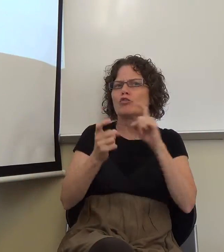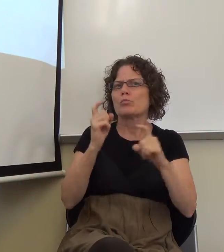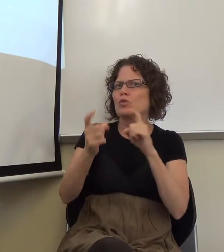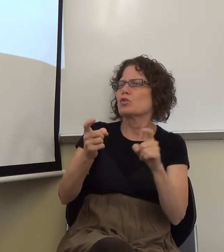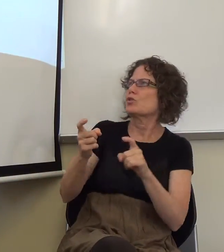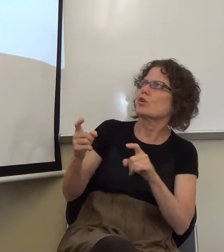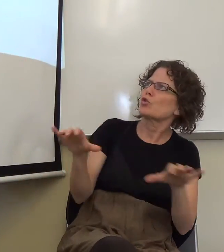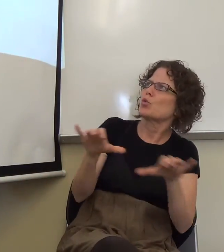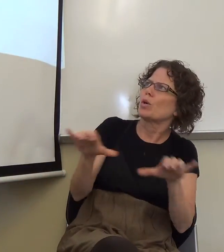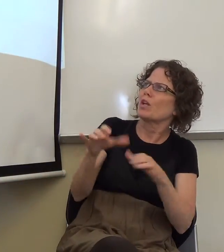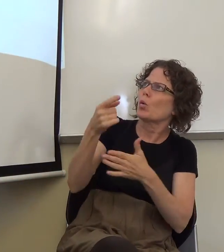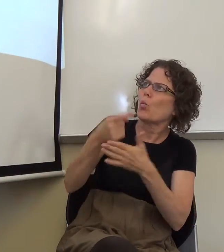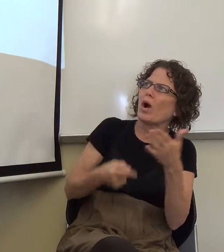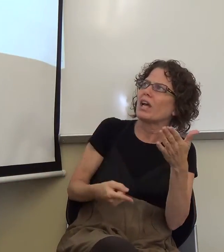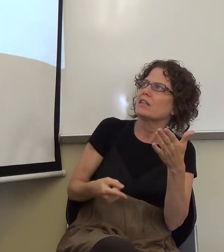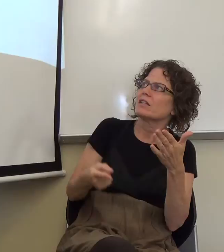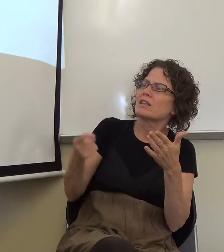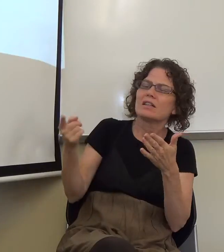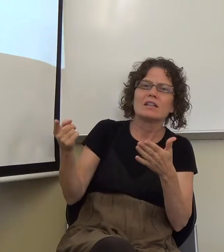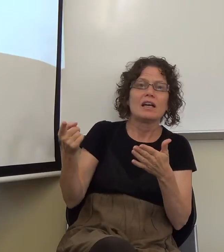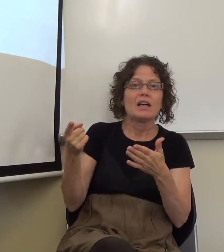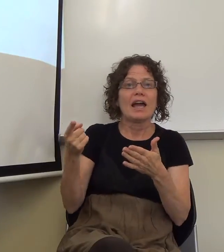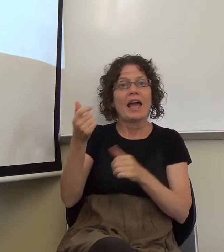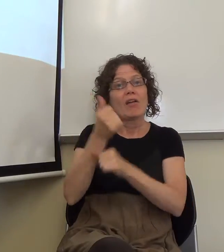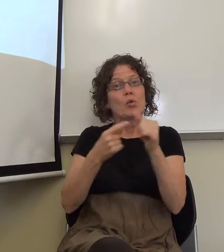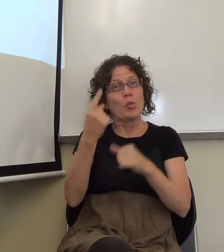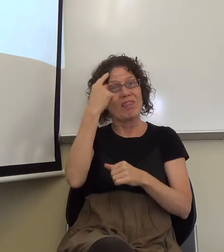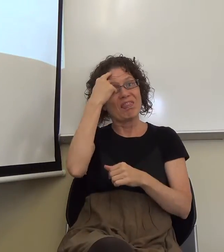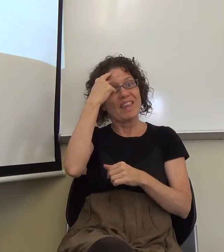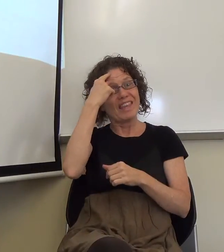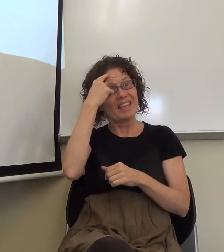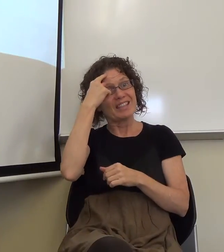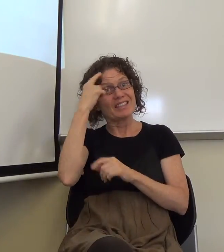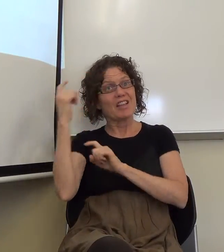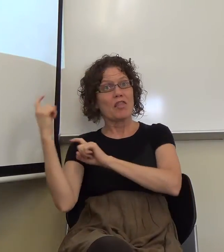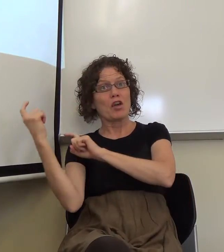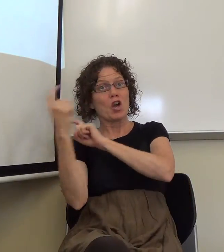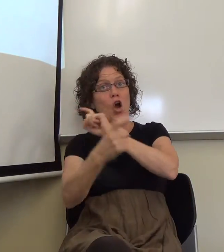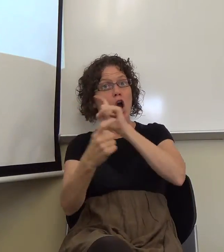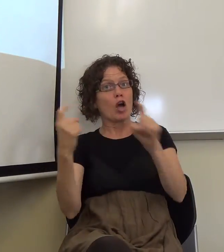Are those contributions, does everybody think they're okay, according to this sentence?